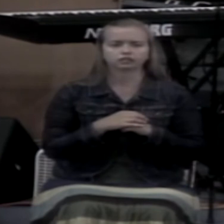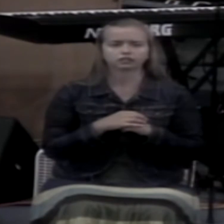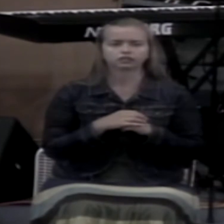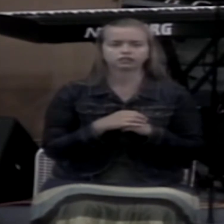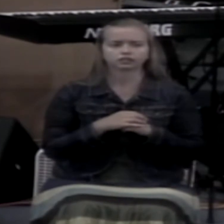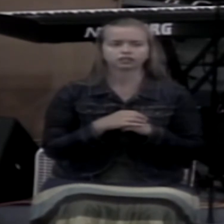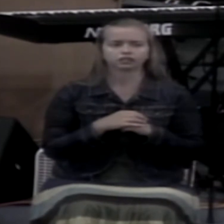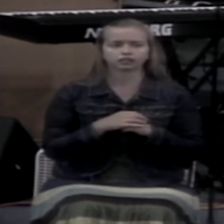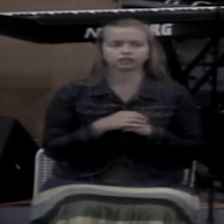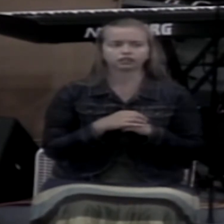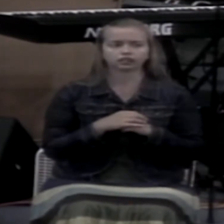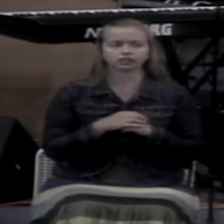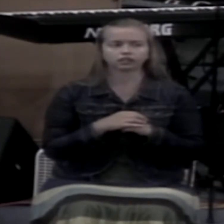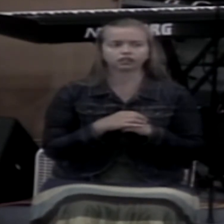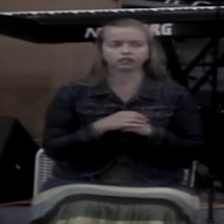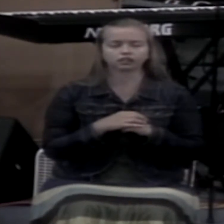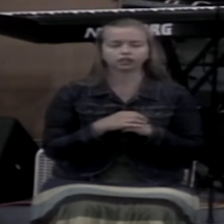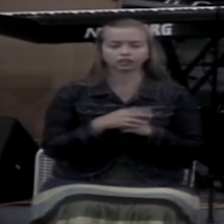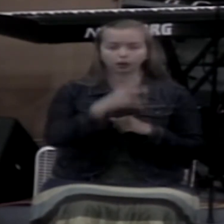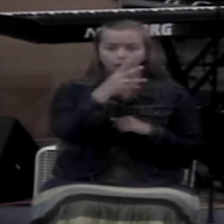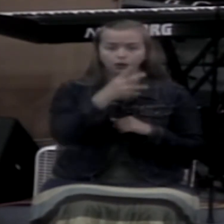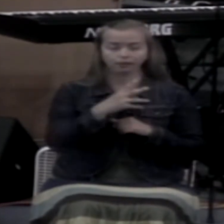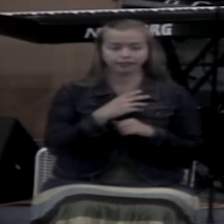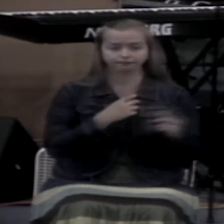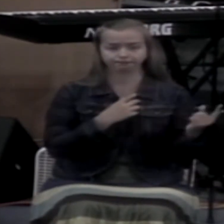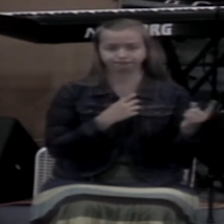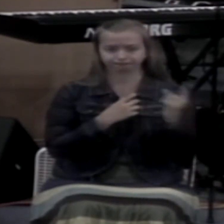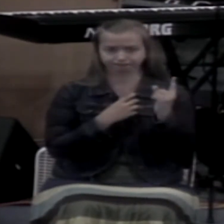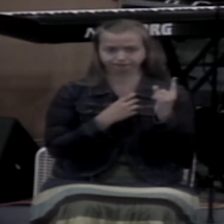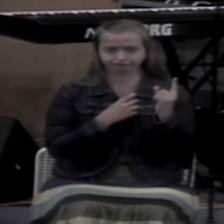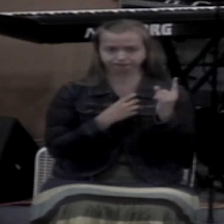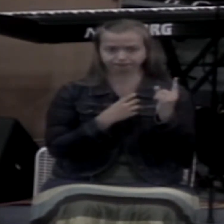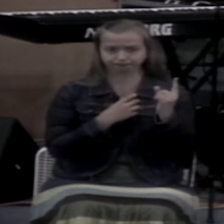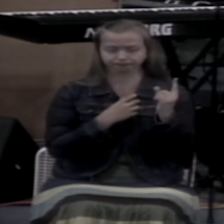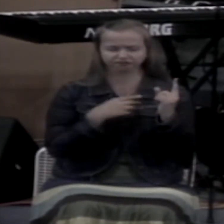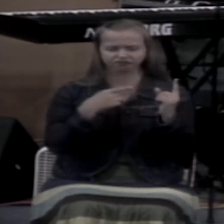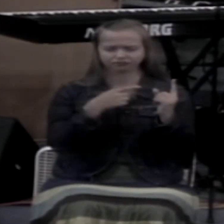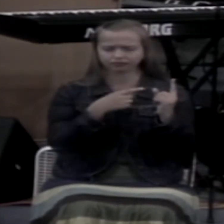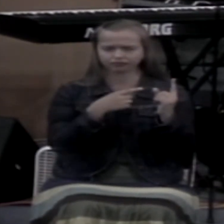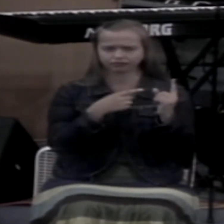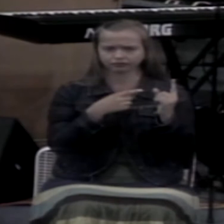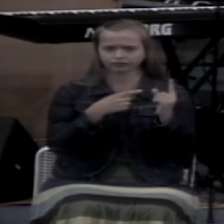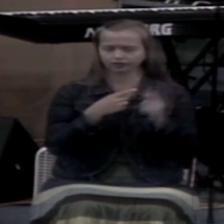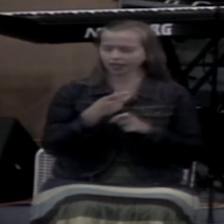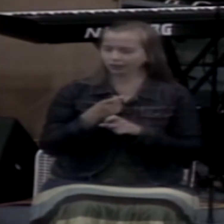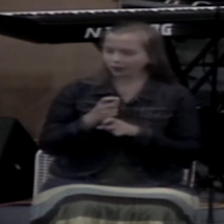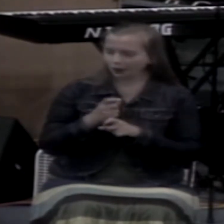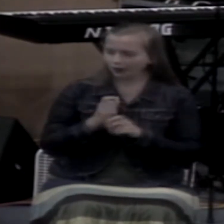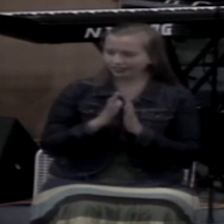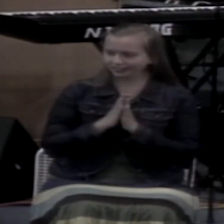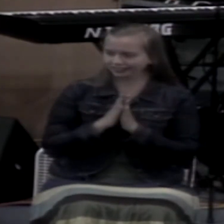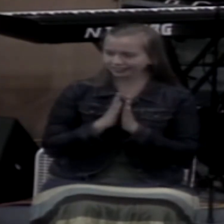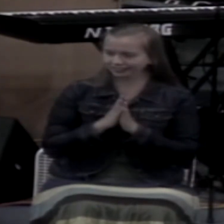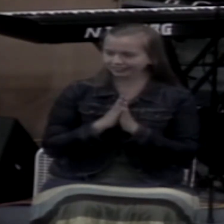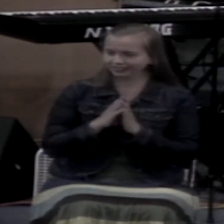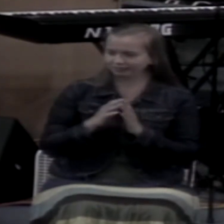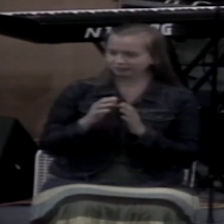and she had a little joke that she wanted to tell us about air conditioning, which is a funny little thing.